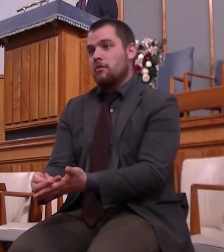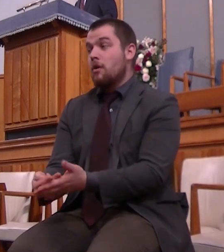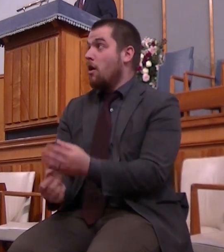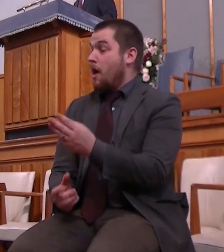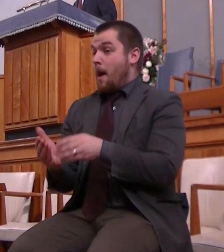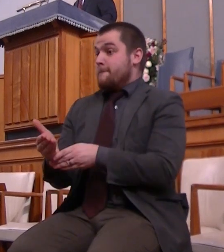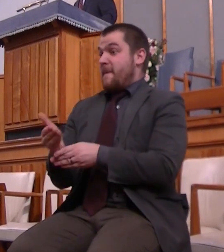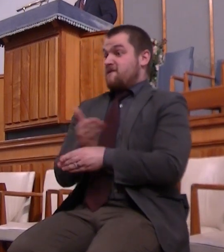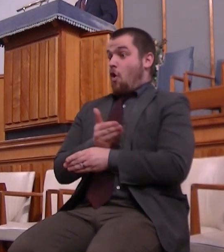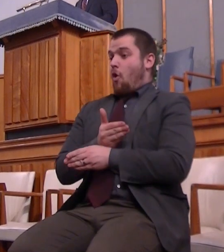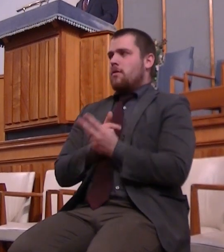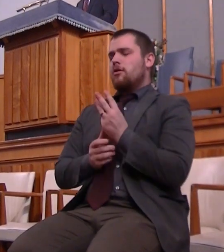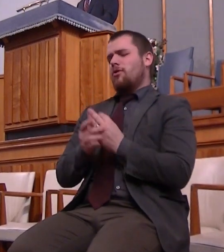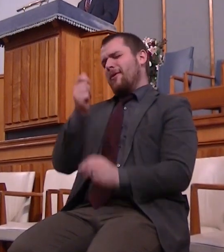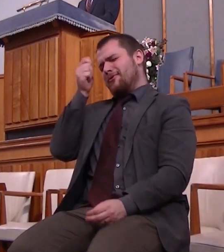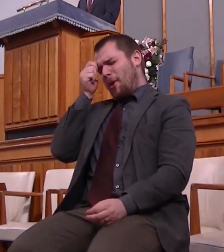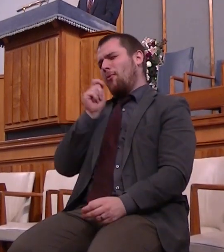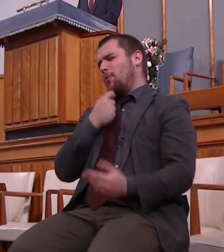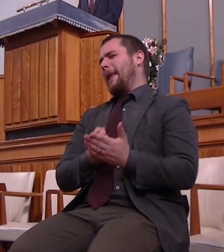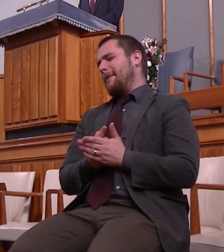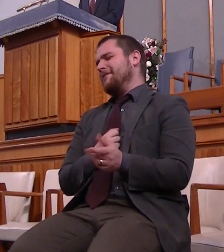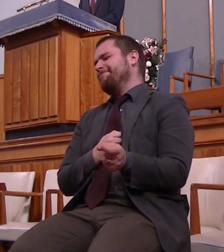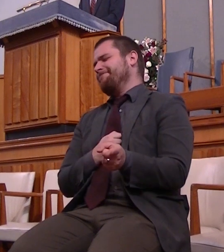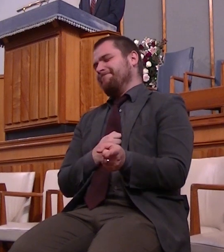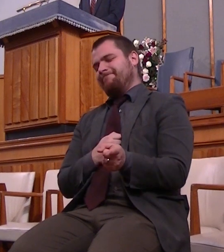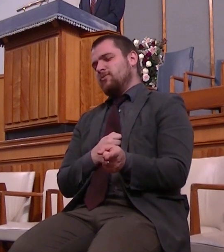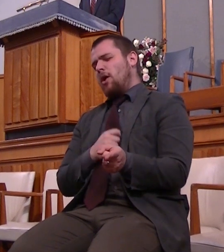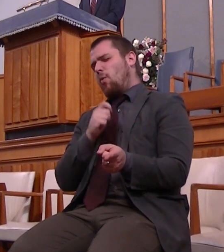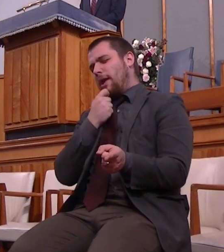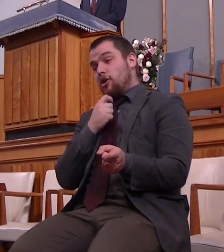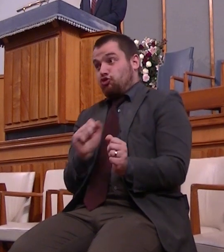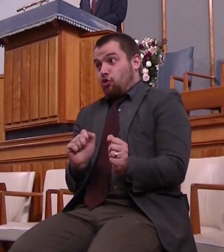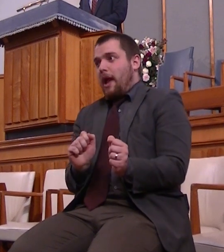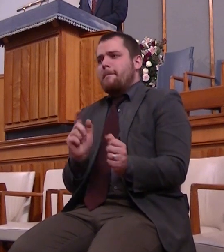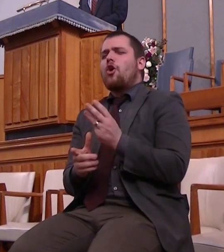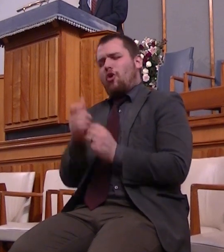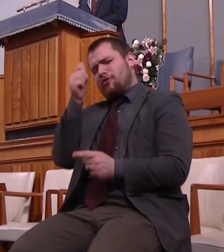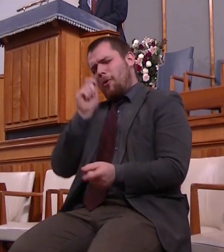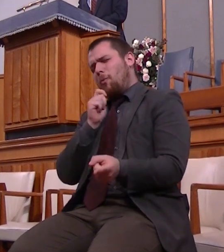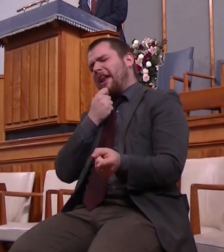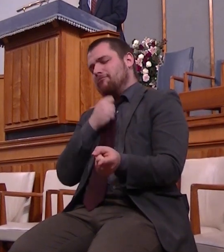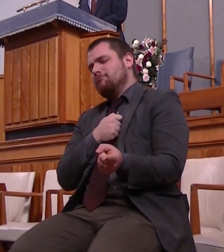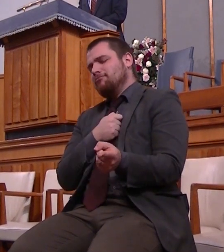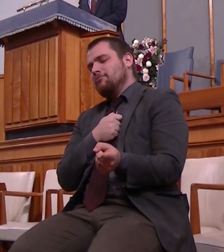and lose its privileges and come under judgment and make havoc in his